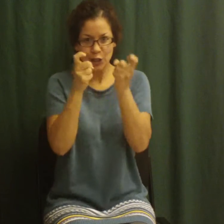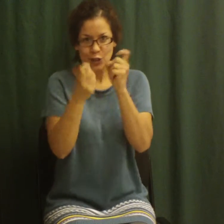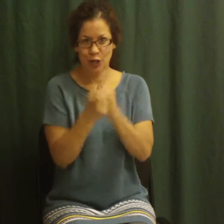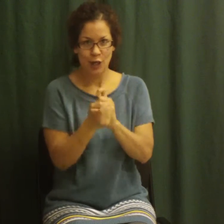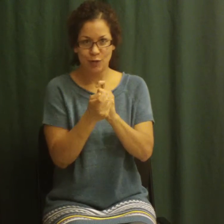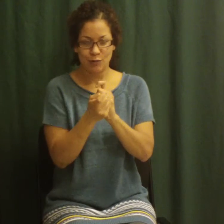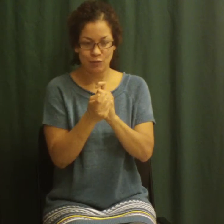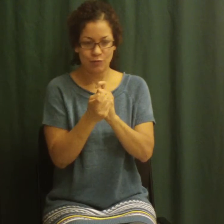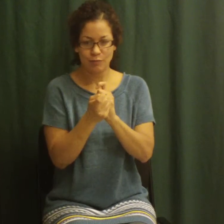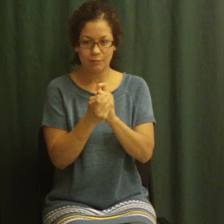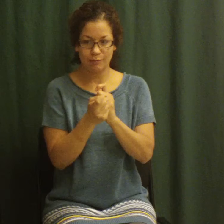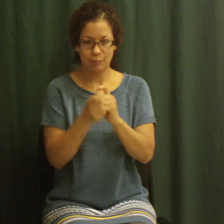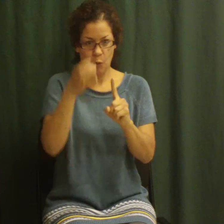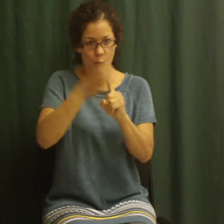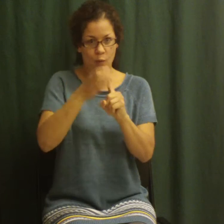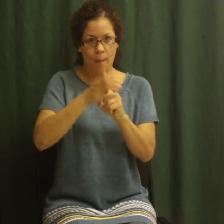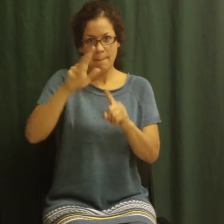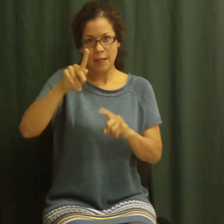pajamas unless they want to.